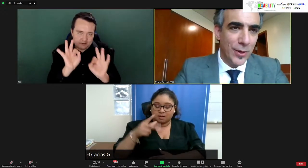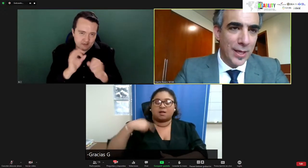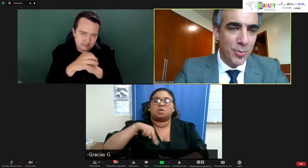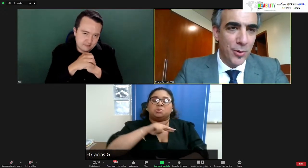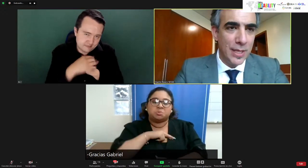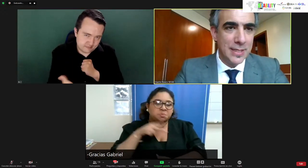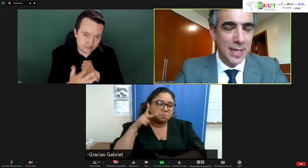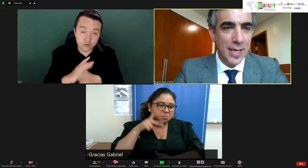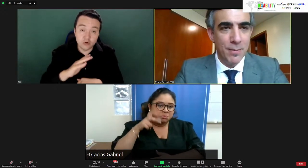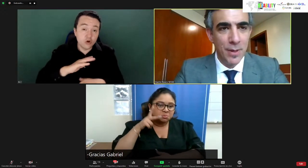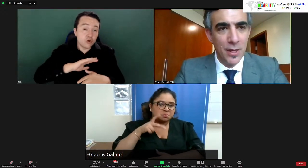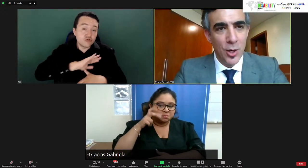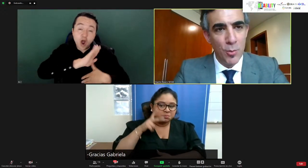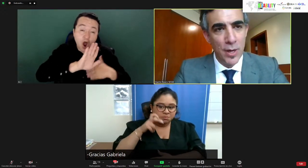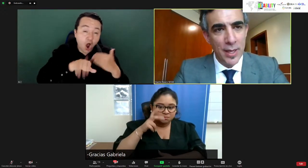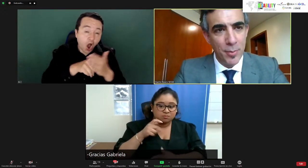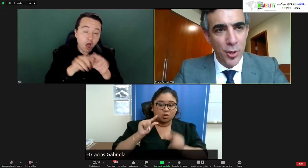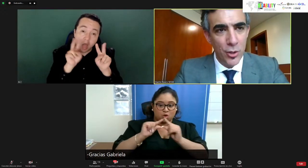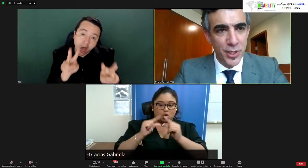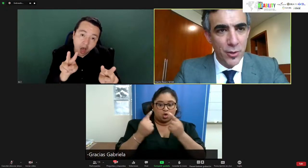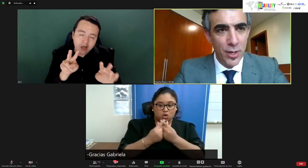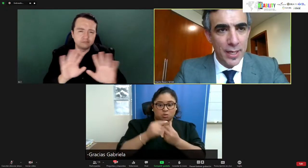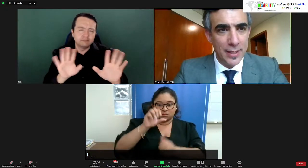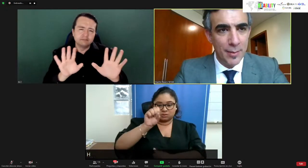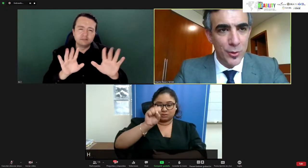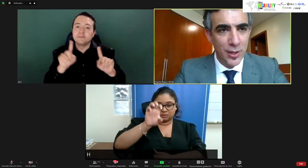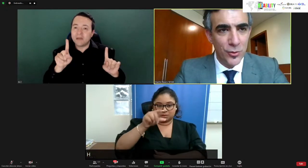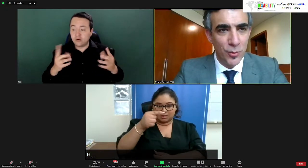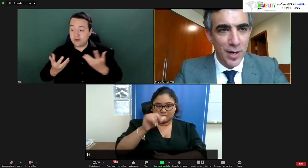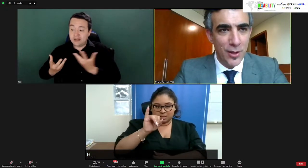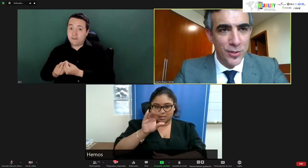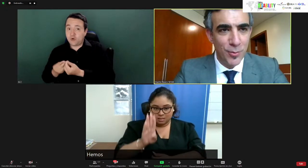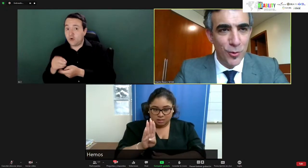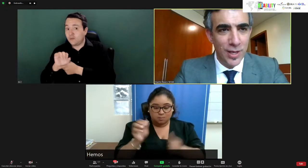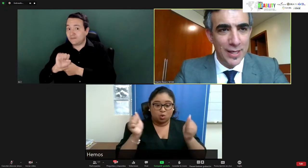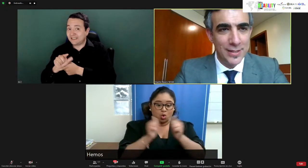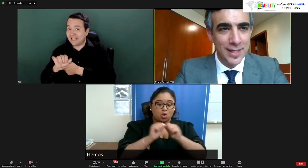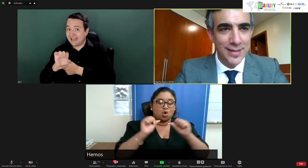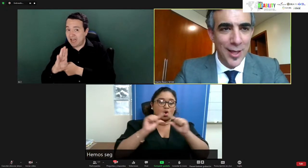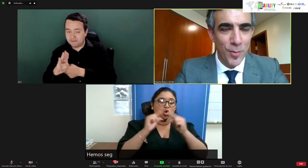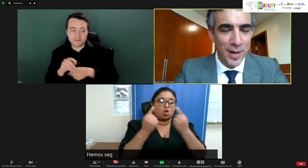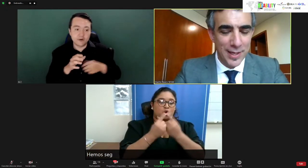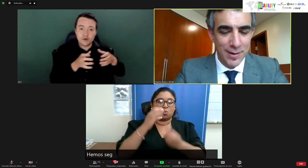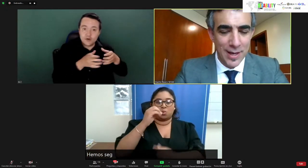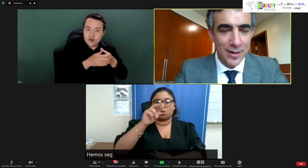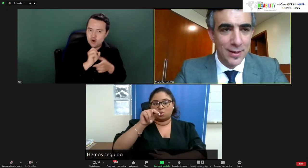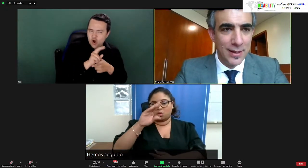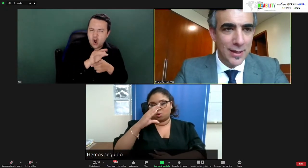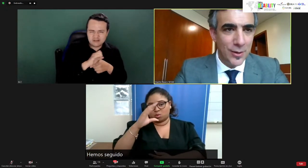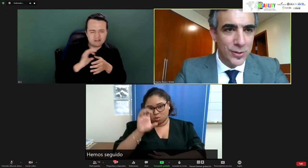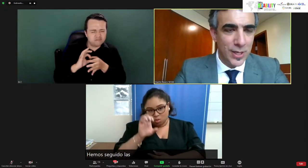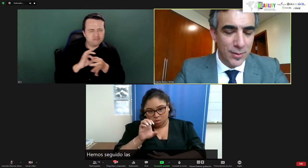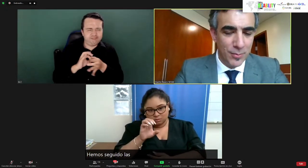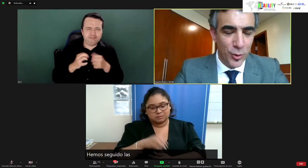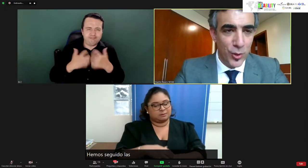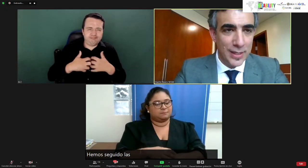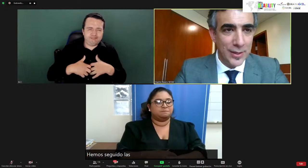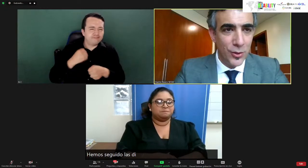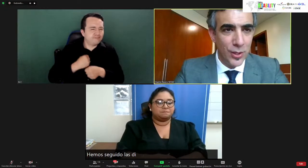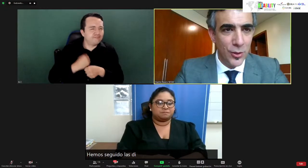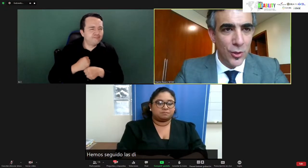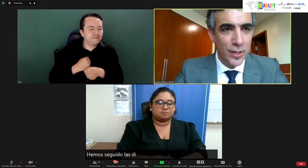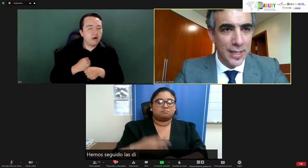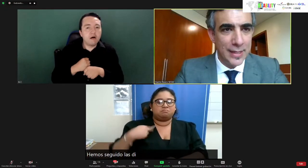discussion not all of that but here the sahib thing and the owns the team that we are used to working with